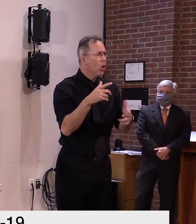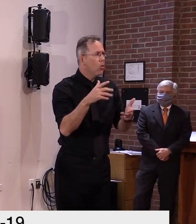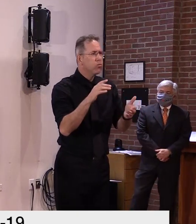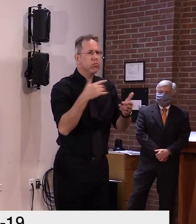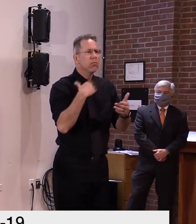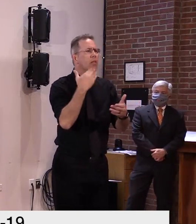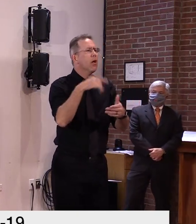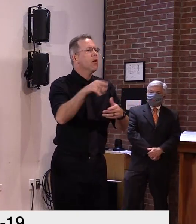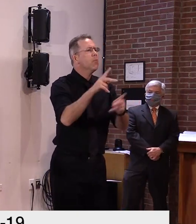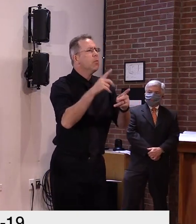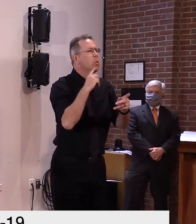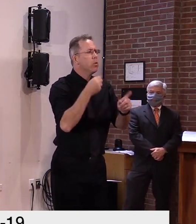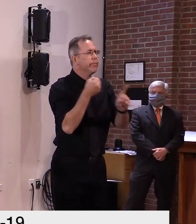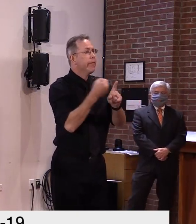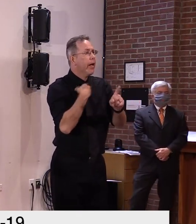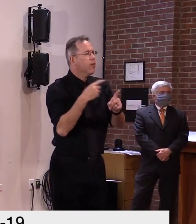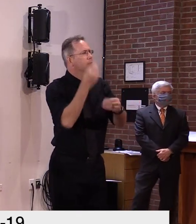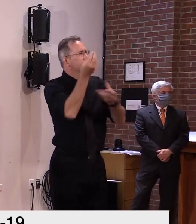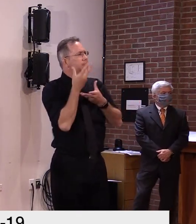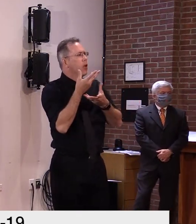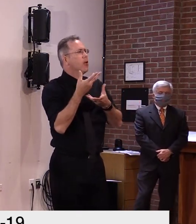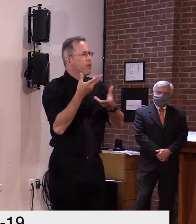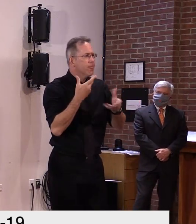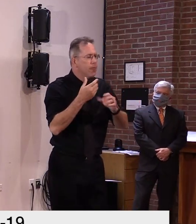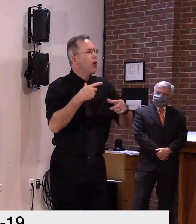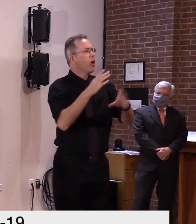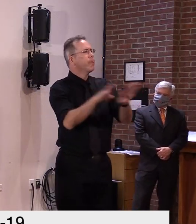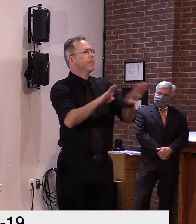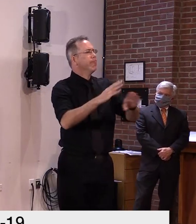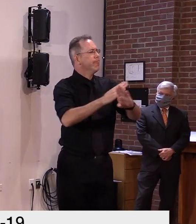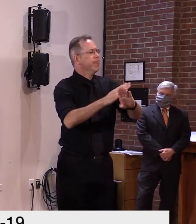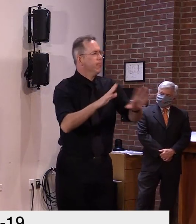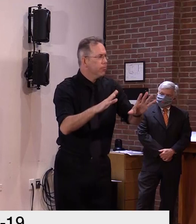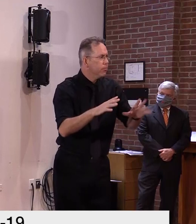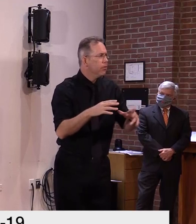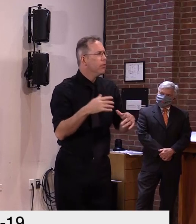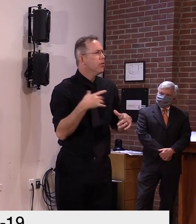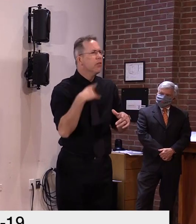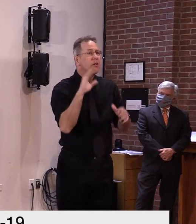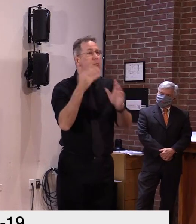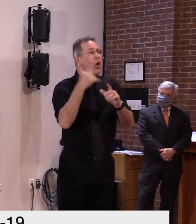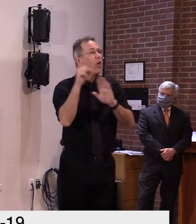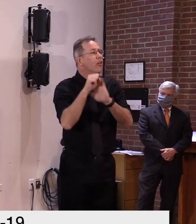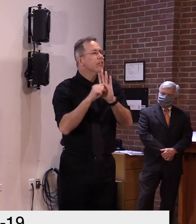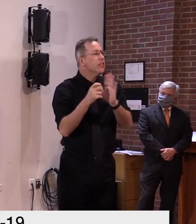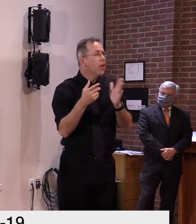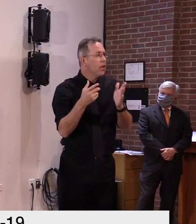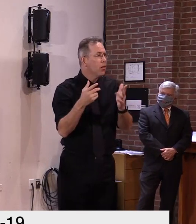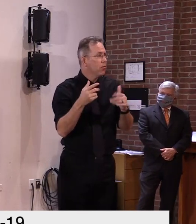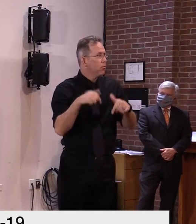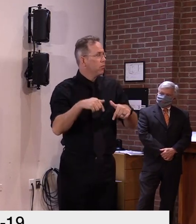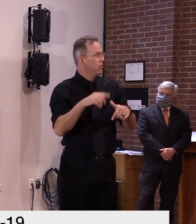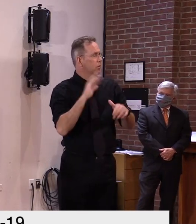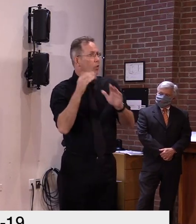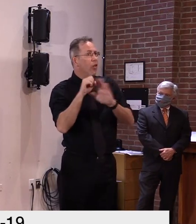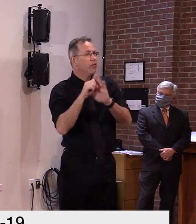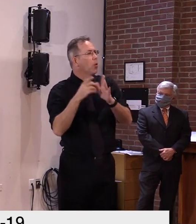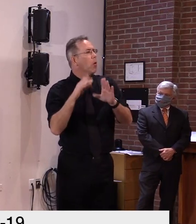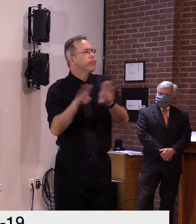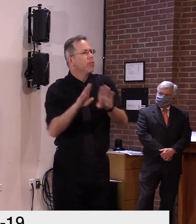we're experiencing versus maybe other states. We've done very well. So being able to